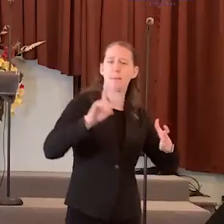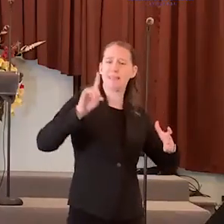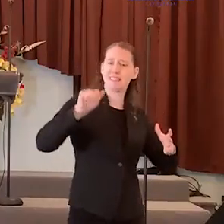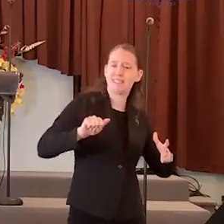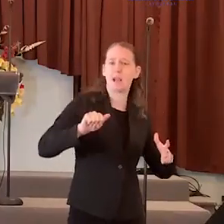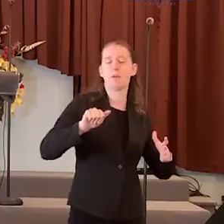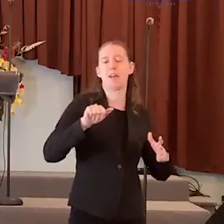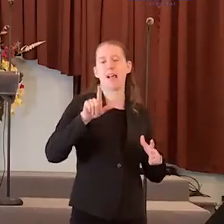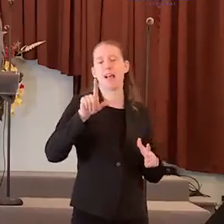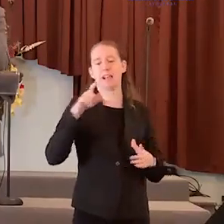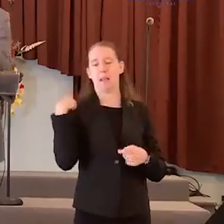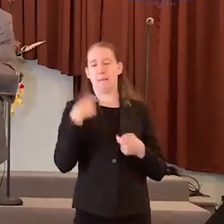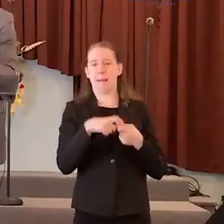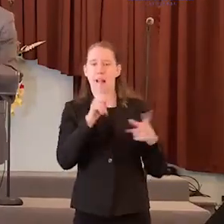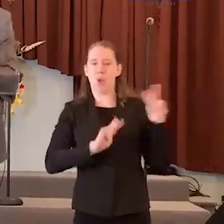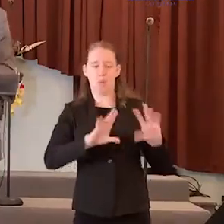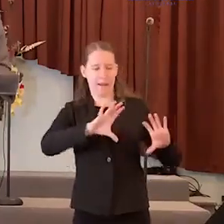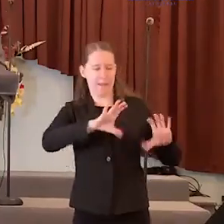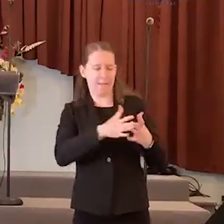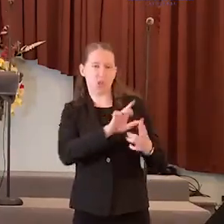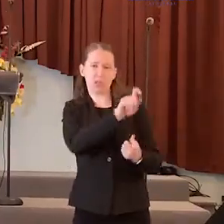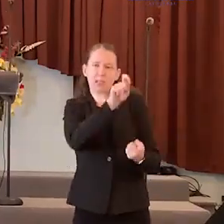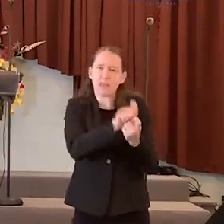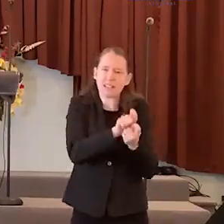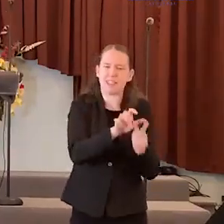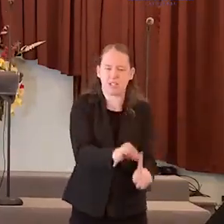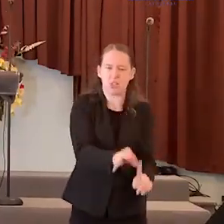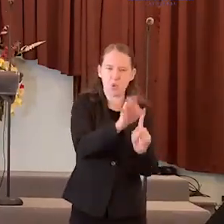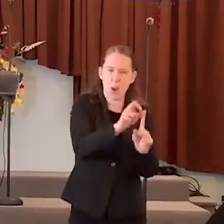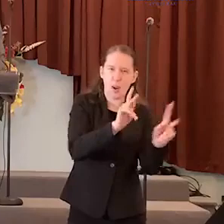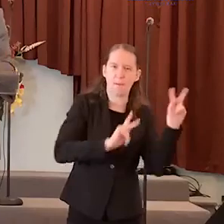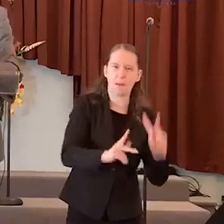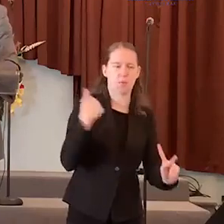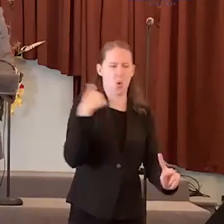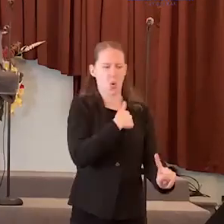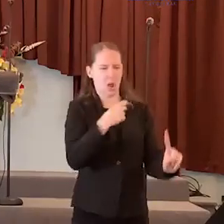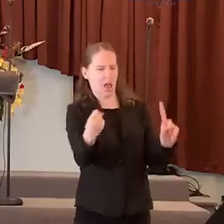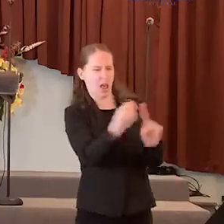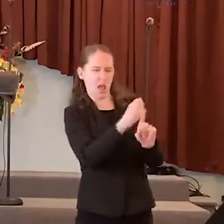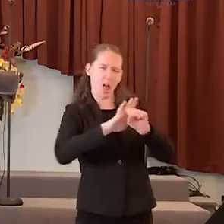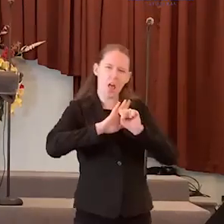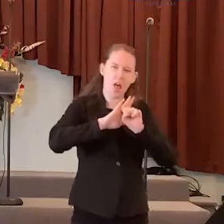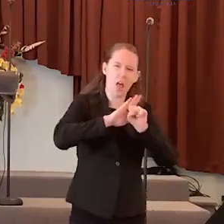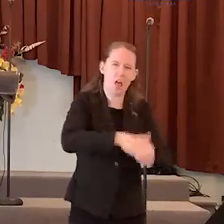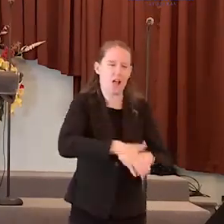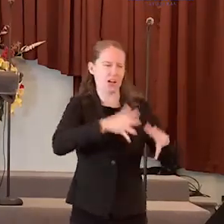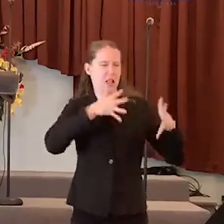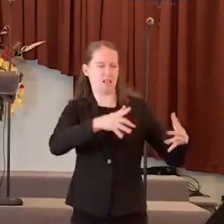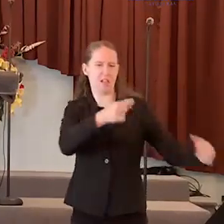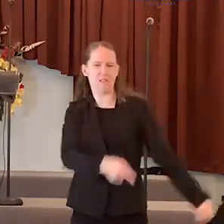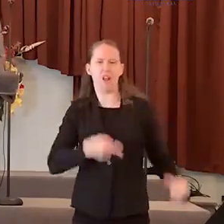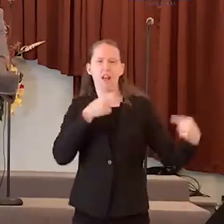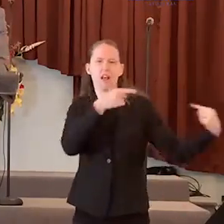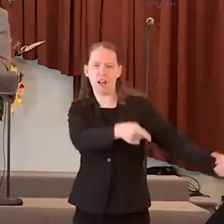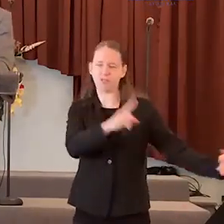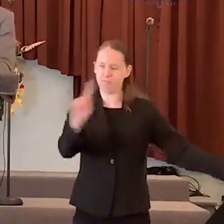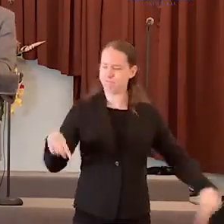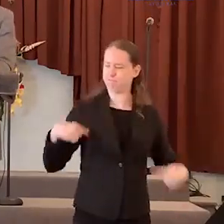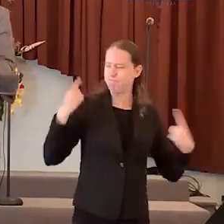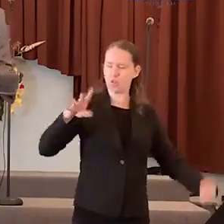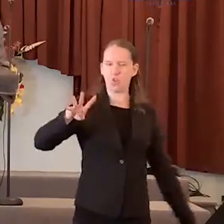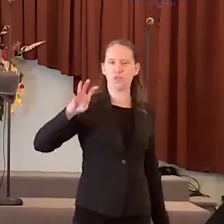Latino brothers and sisters, these certain people were constantly being beaten and left for half dead.